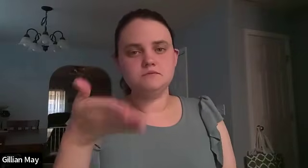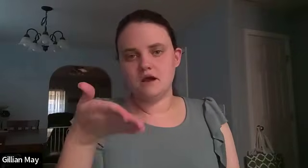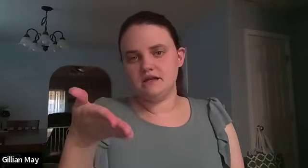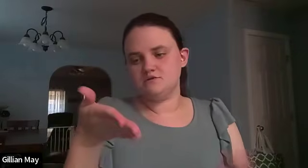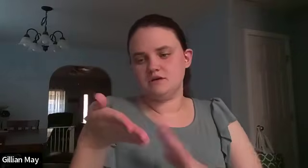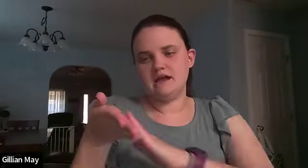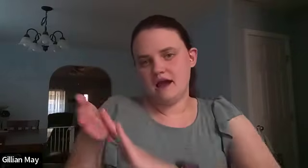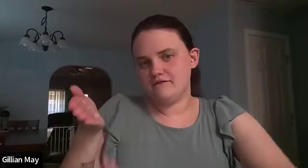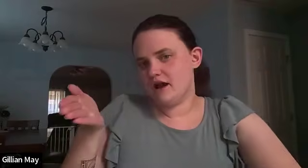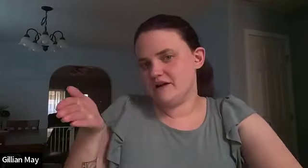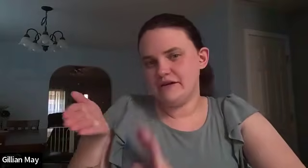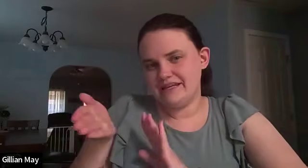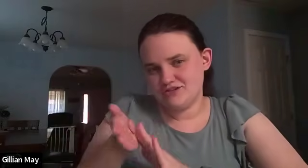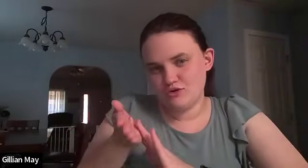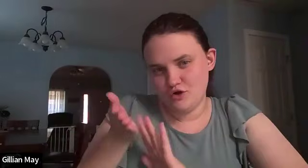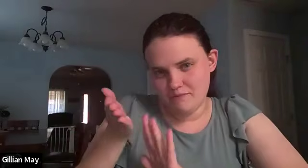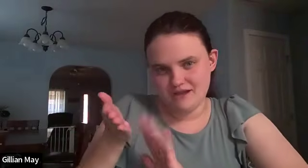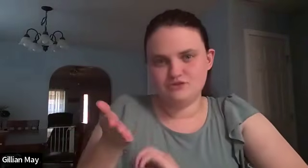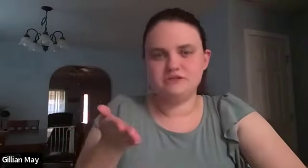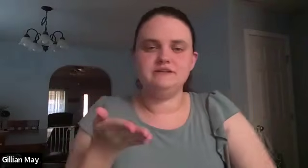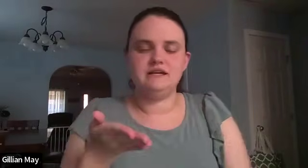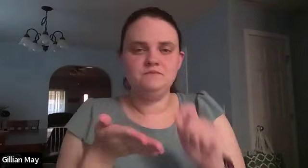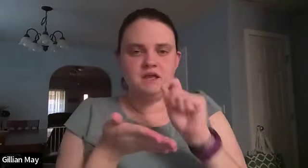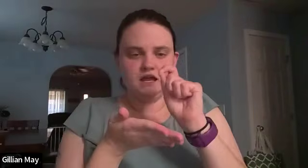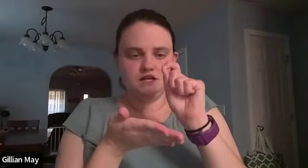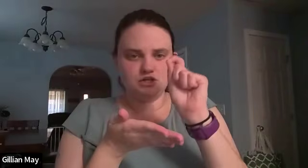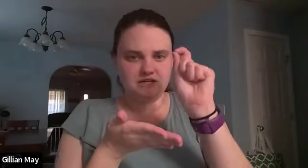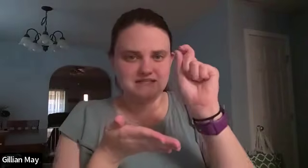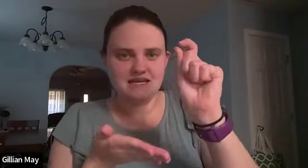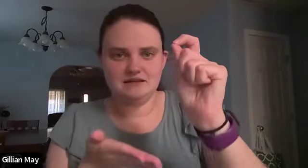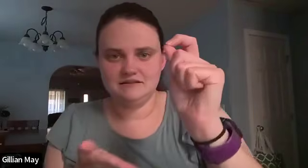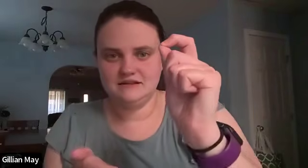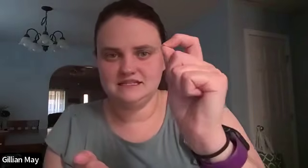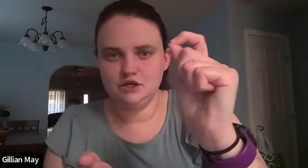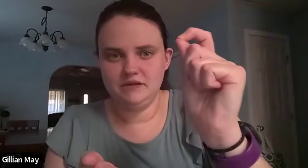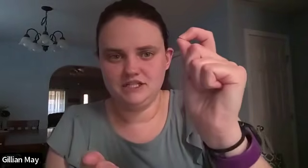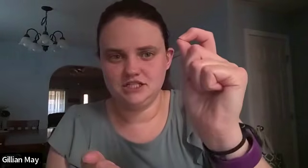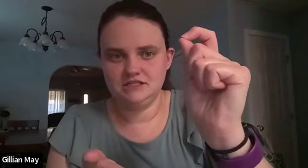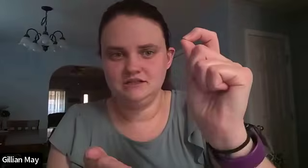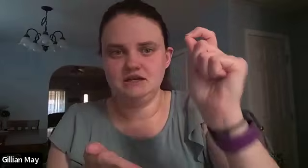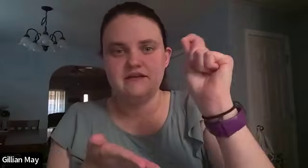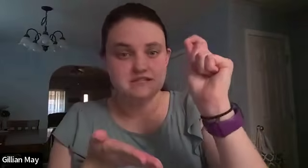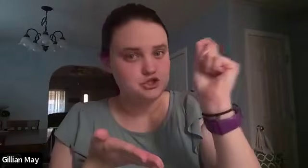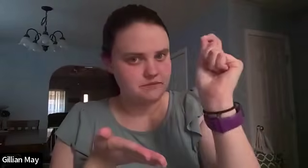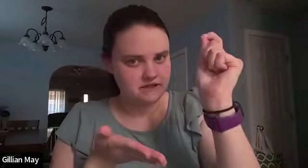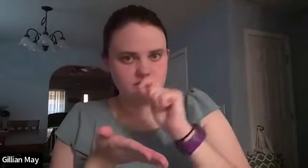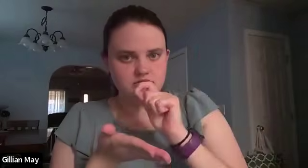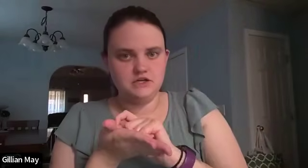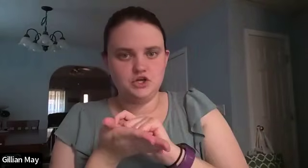for write is we're going to have our kind of our easel, our notepad sort of deal again, and you're going to take, it's like you're pinching, and this is your pencil, and you're going